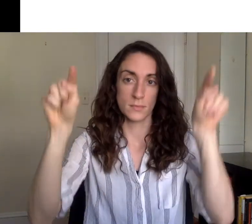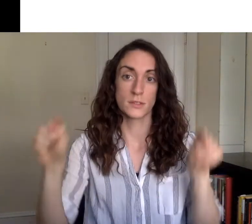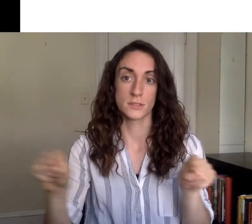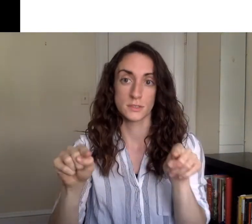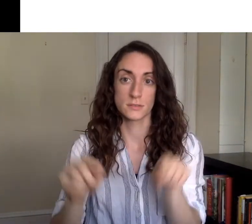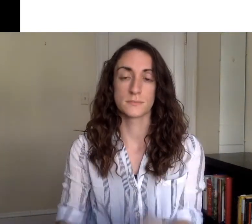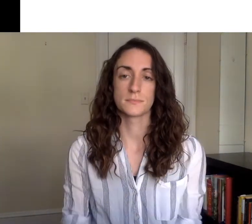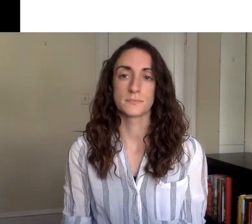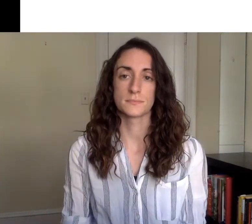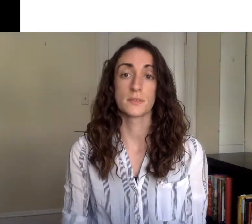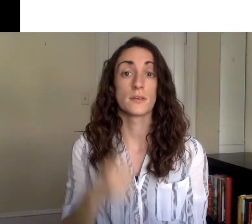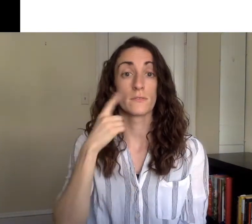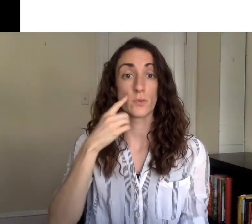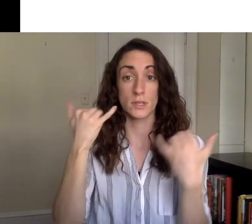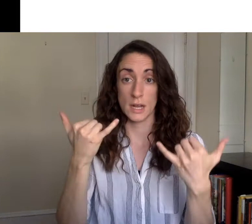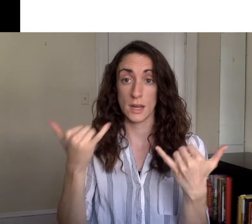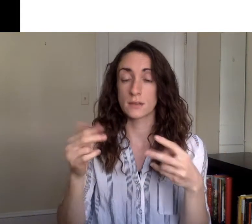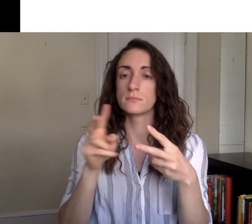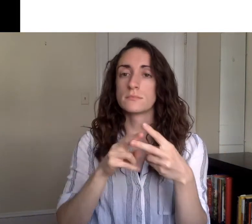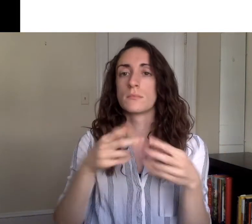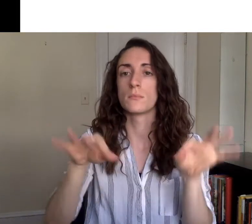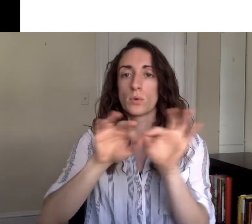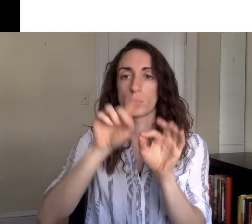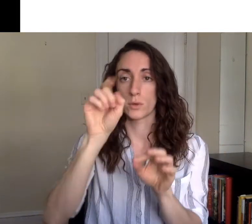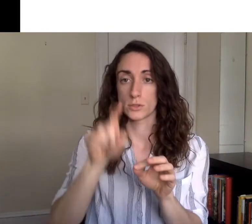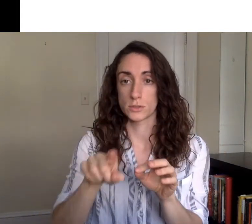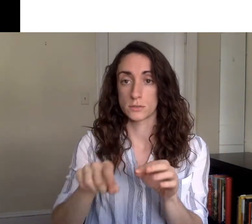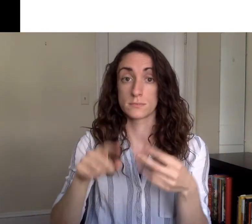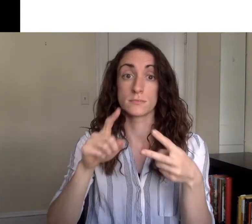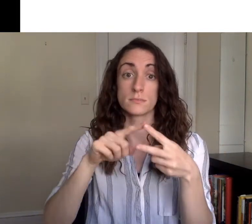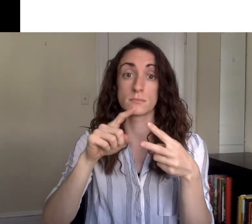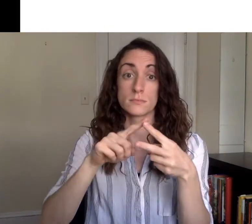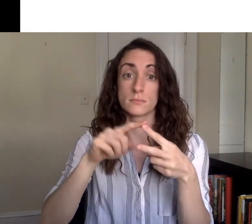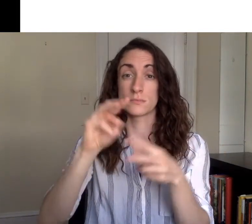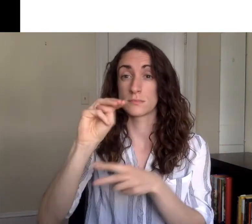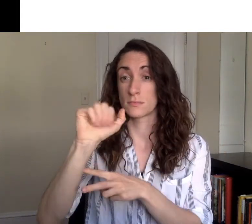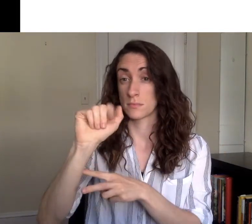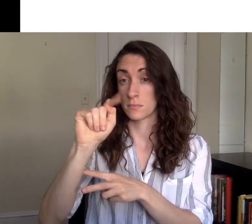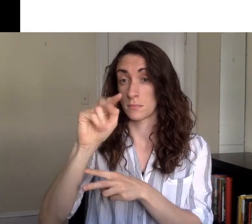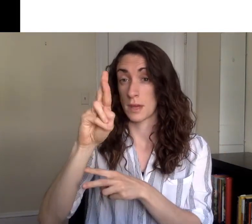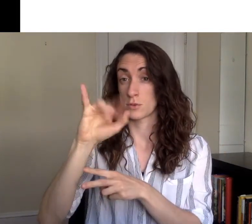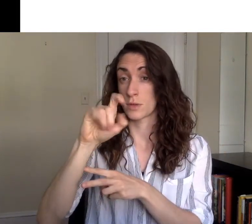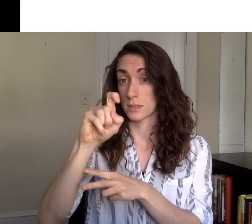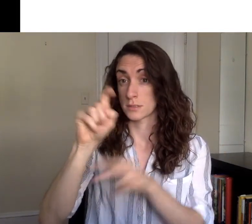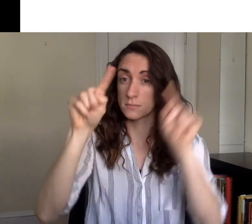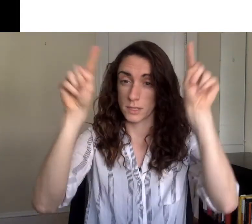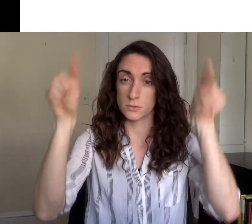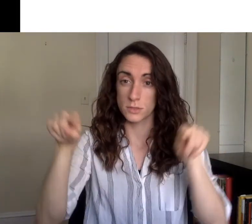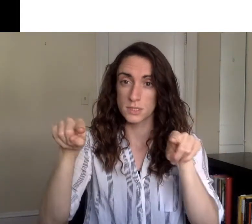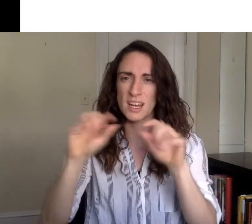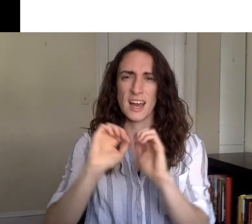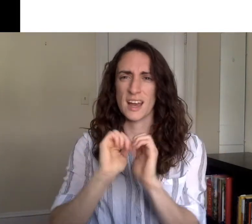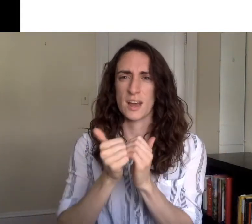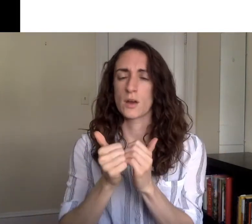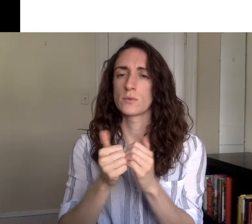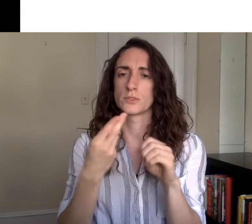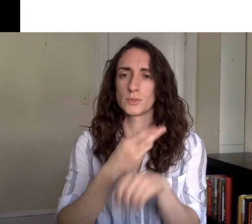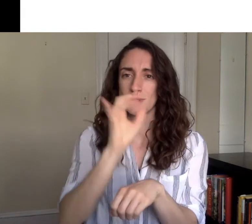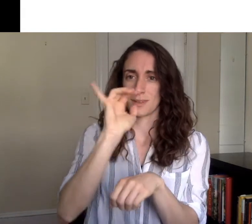For today there are two important questions. First, how can we use a matrix to represent real-world